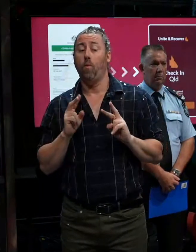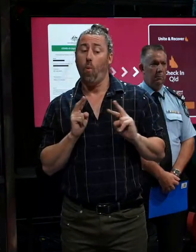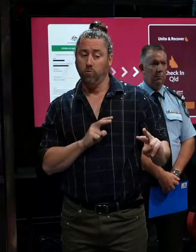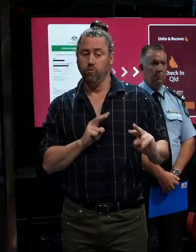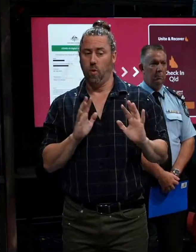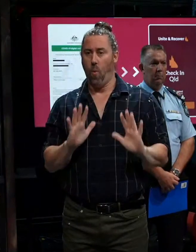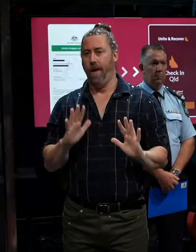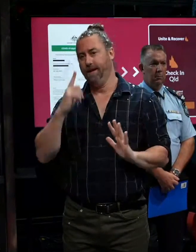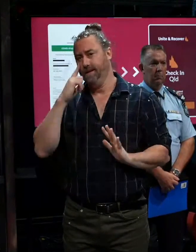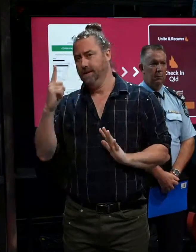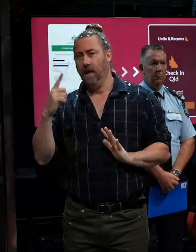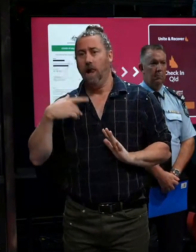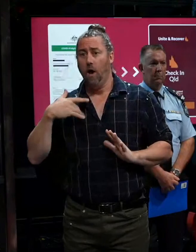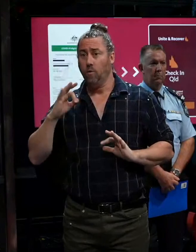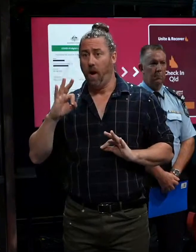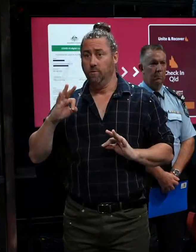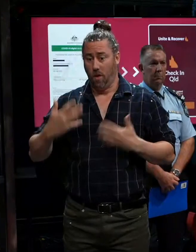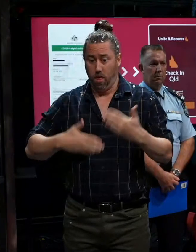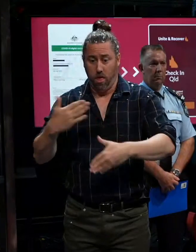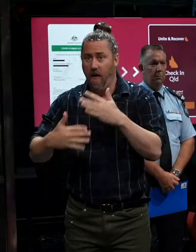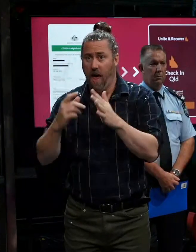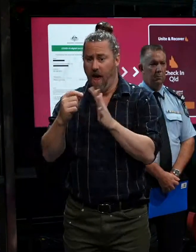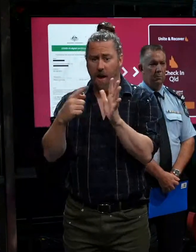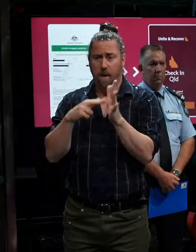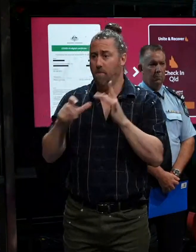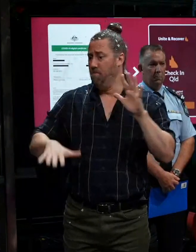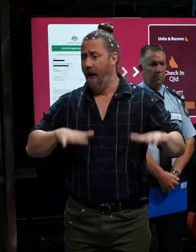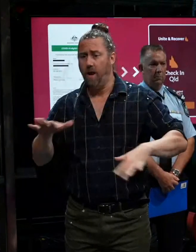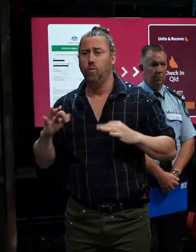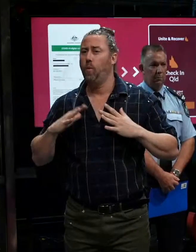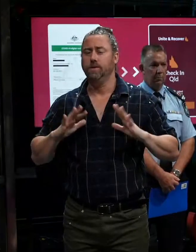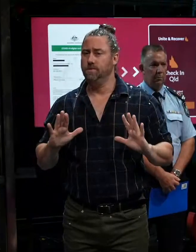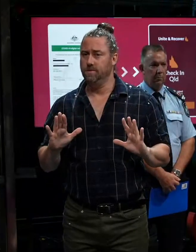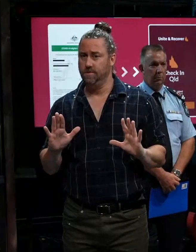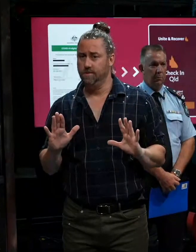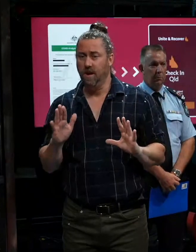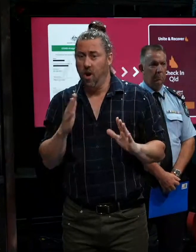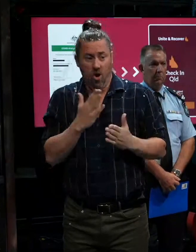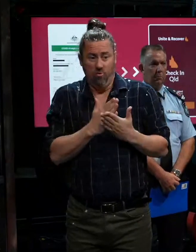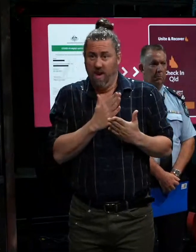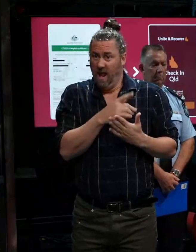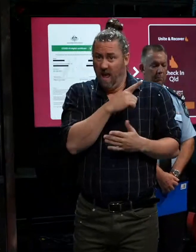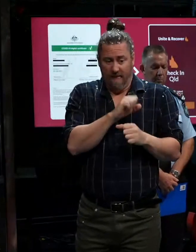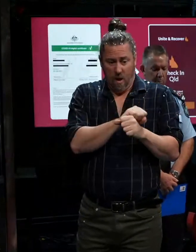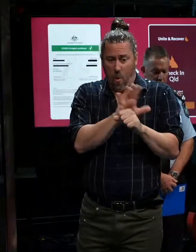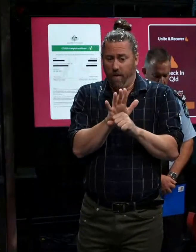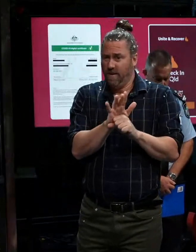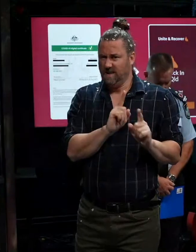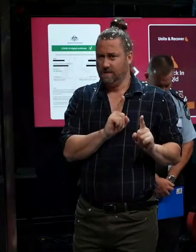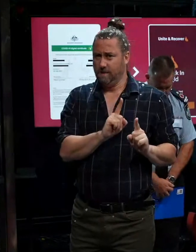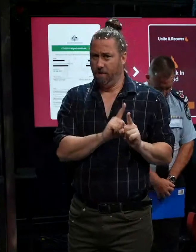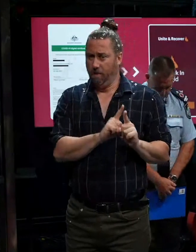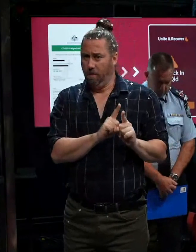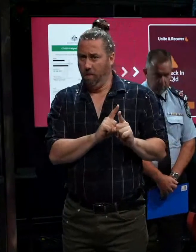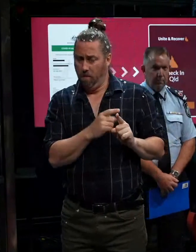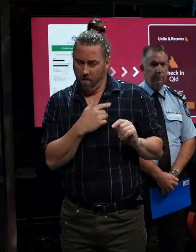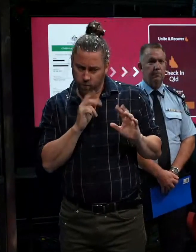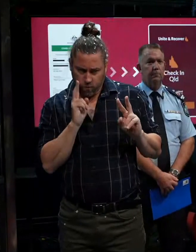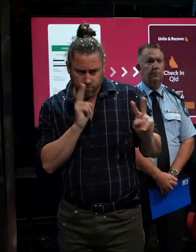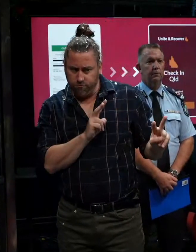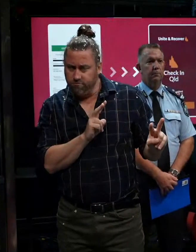stage there is no need to do anything different, because at this stage there's no significant change in severity of illness or any leak of